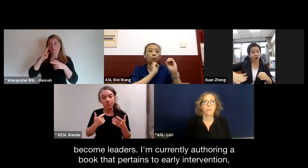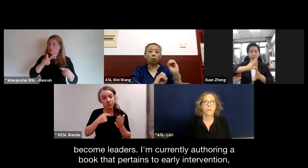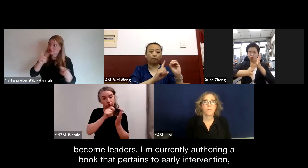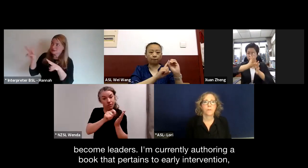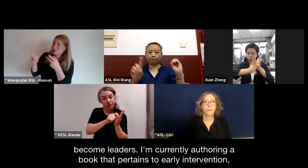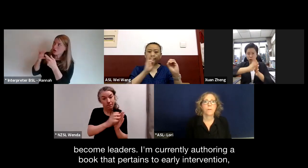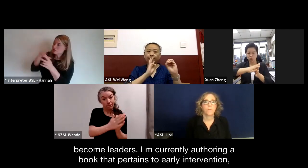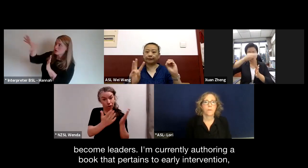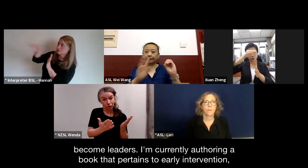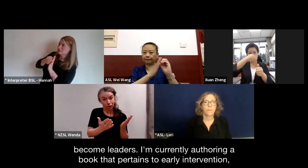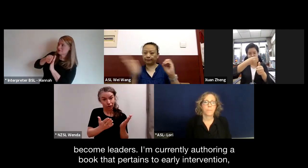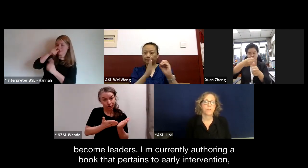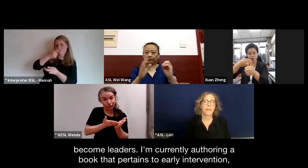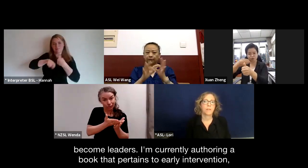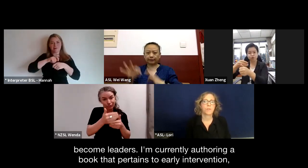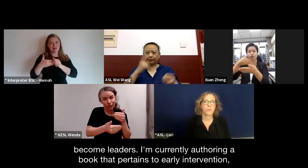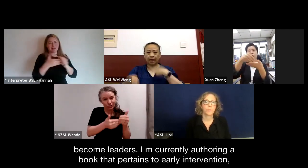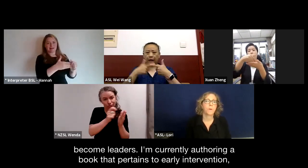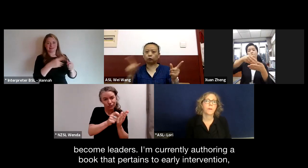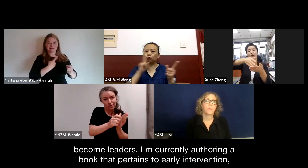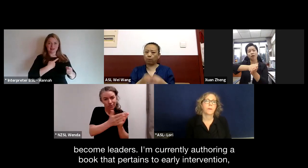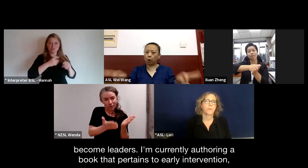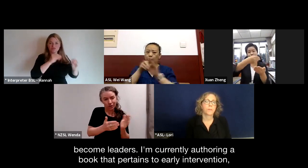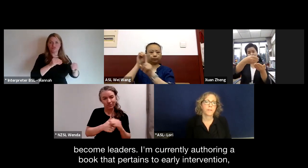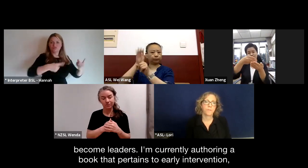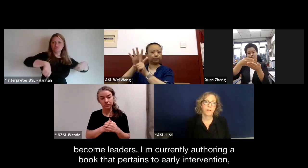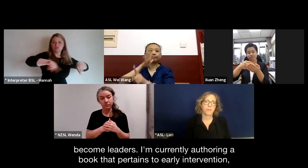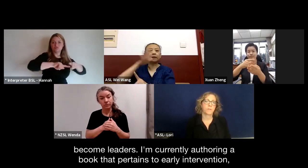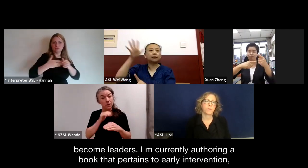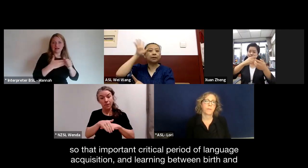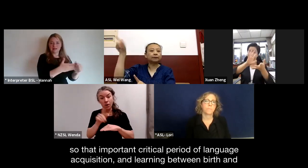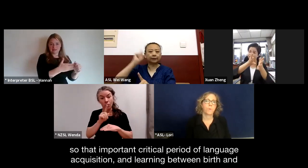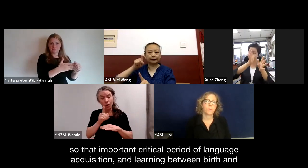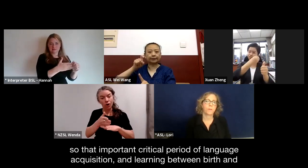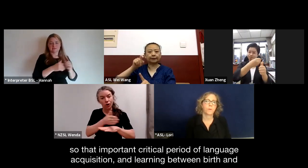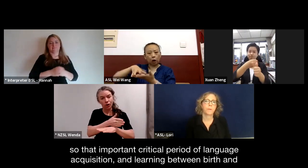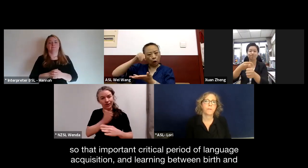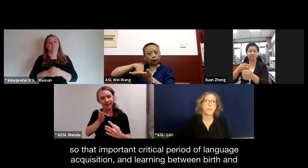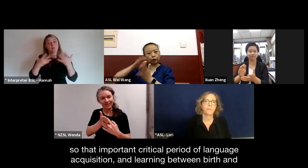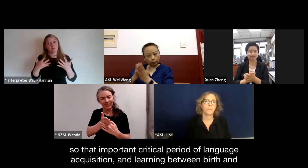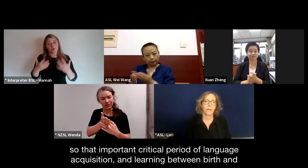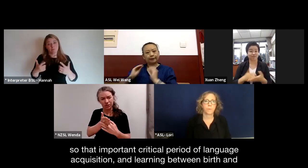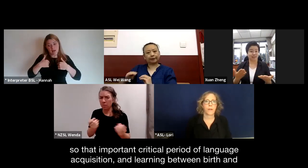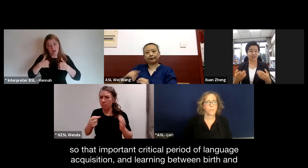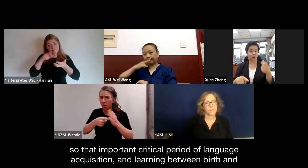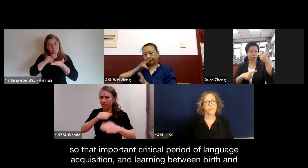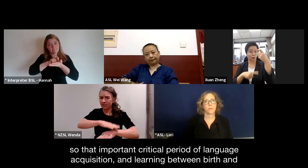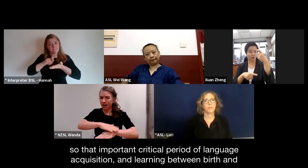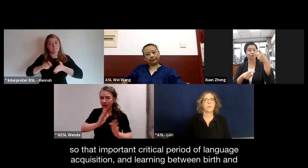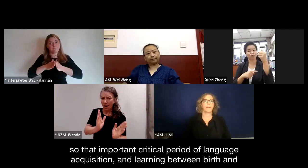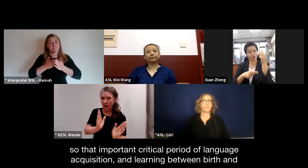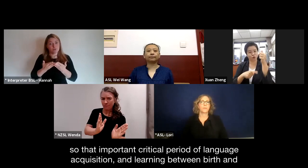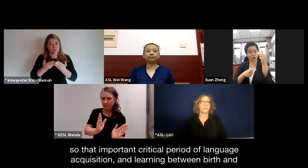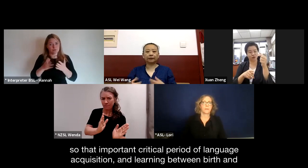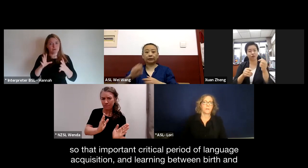that pertains to early intervention. So that important critical period of language acquisition